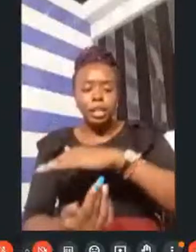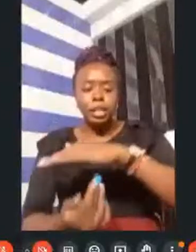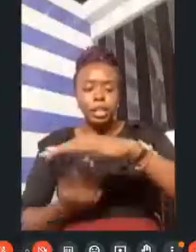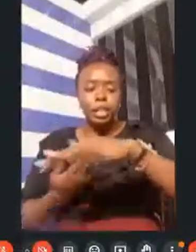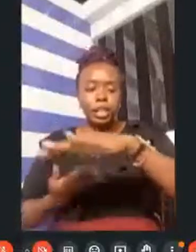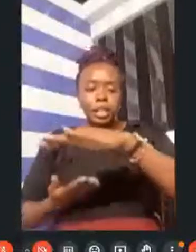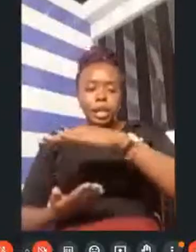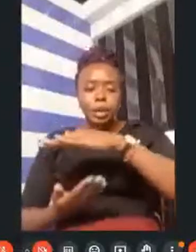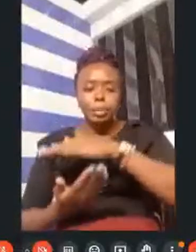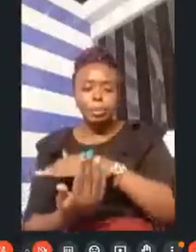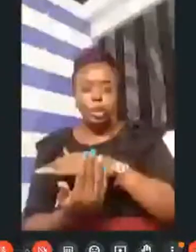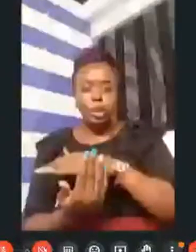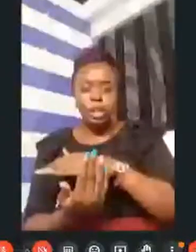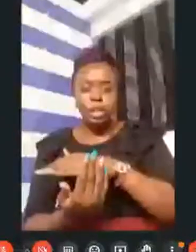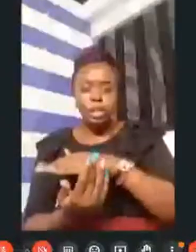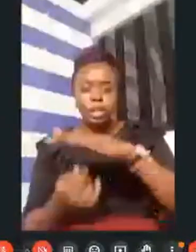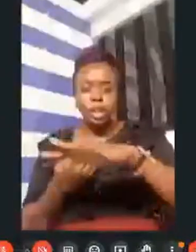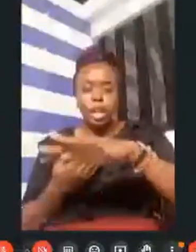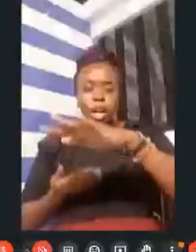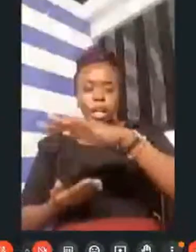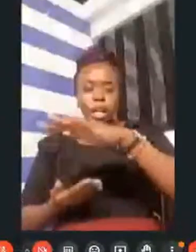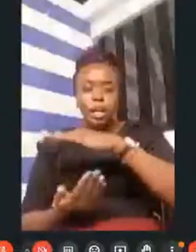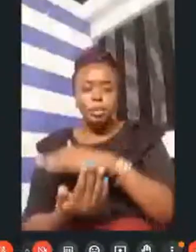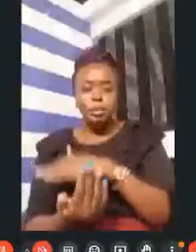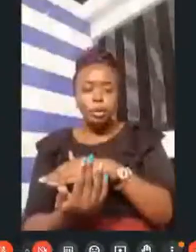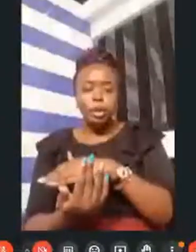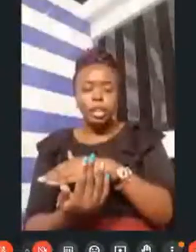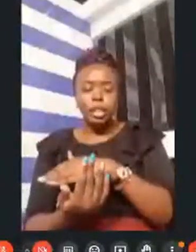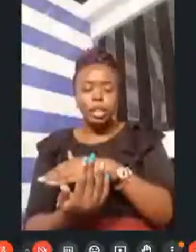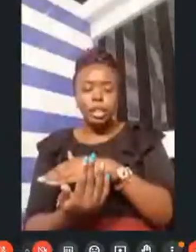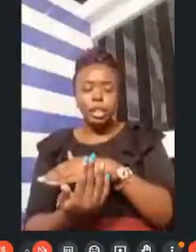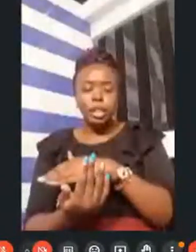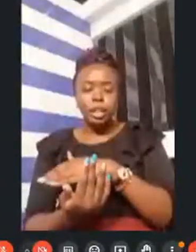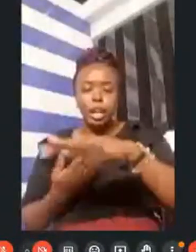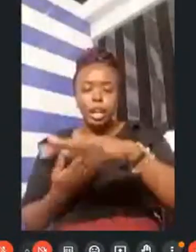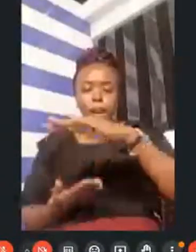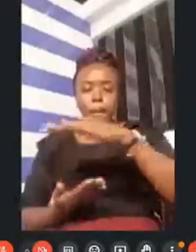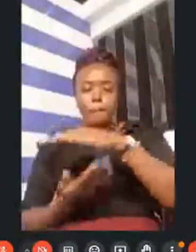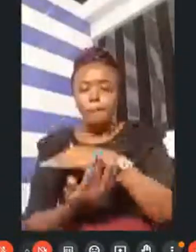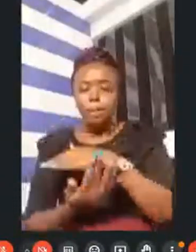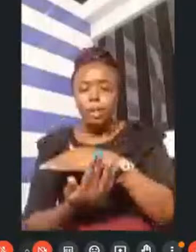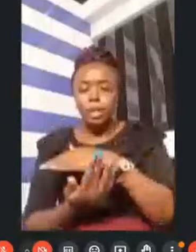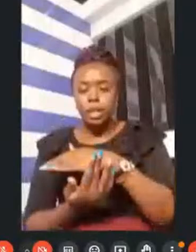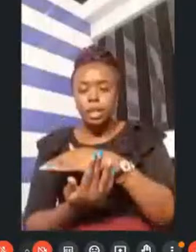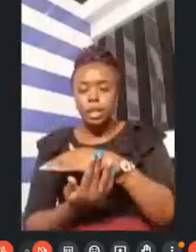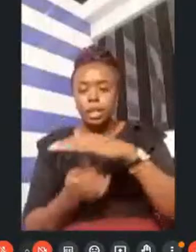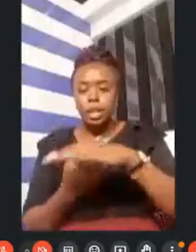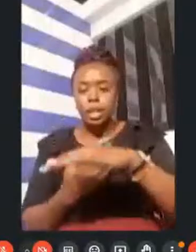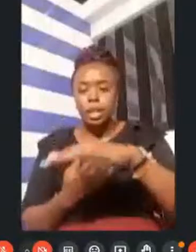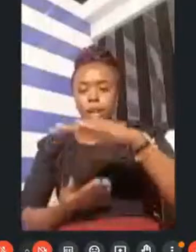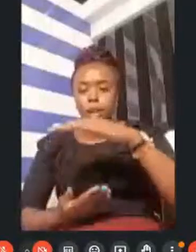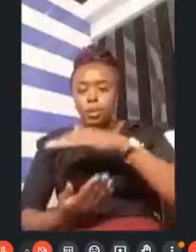morning, morning. Yeah. Morning, morning,